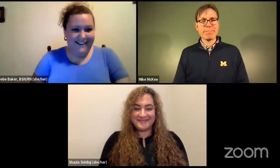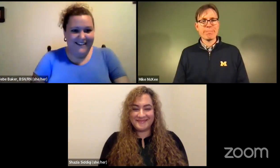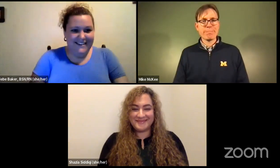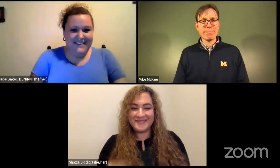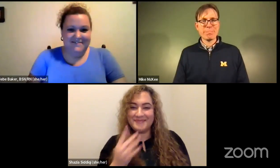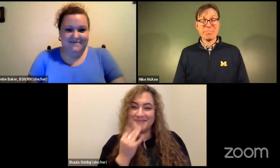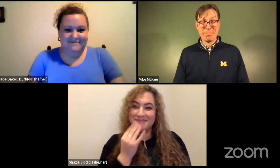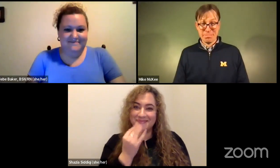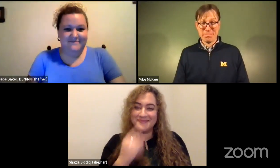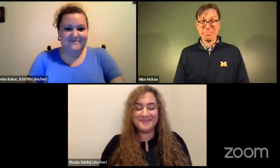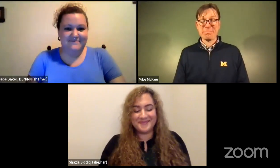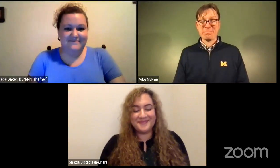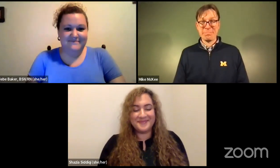Yeah, foods. McDonald's is not good.